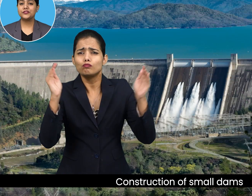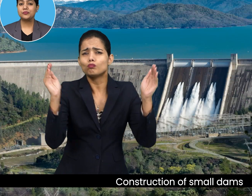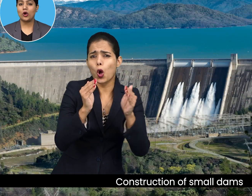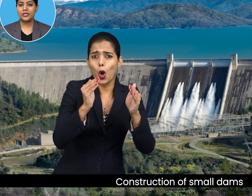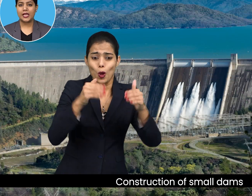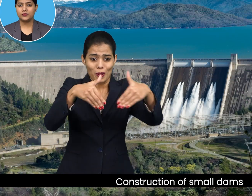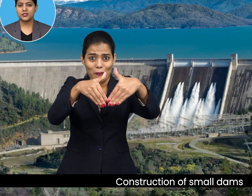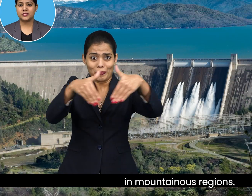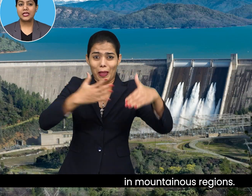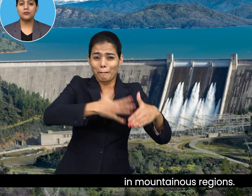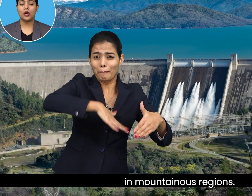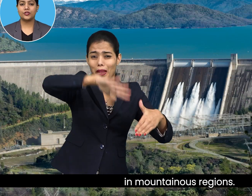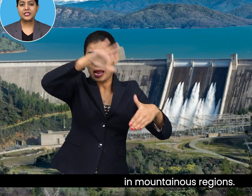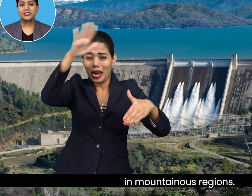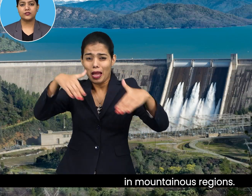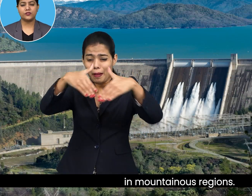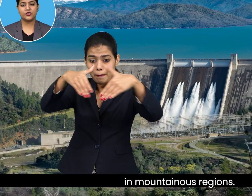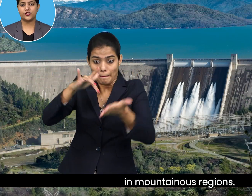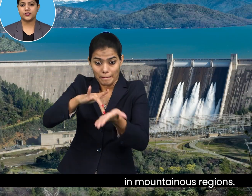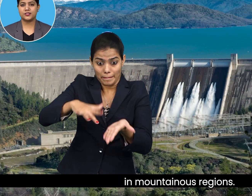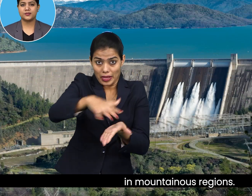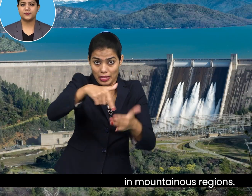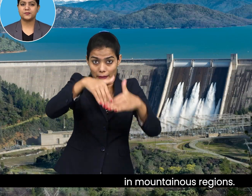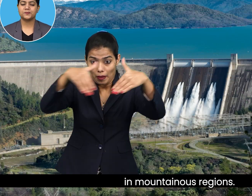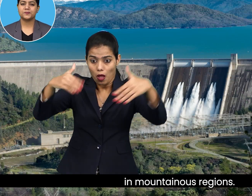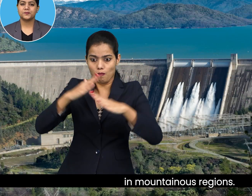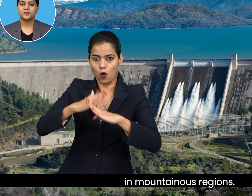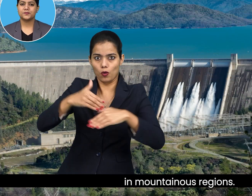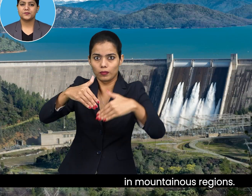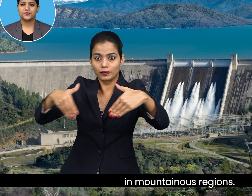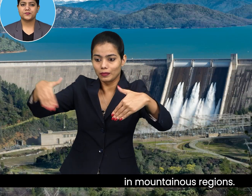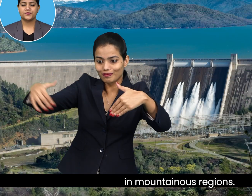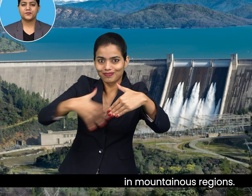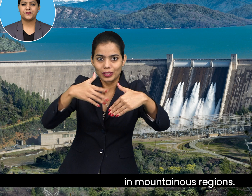Construction of small dams in mountainous regions.